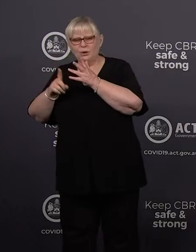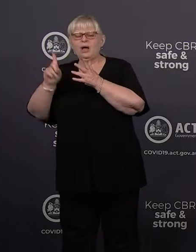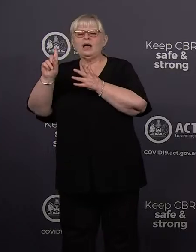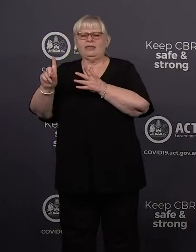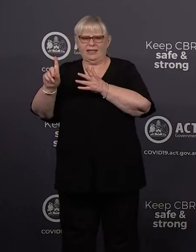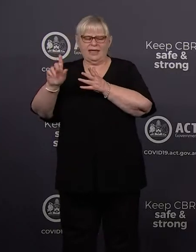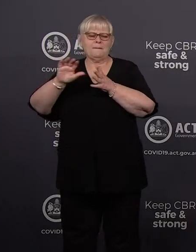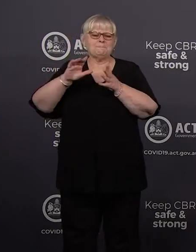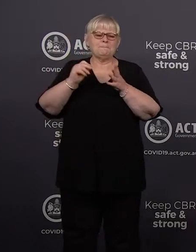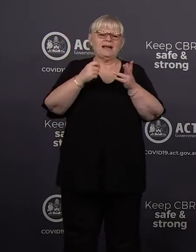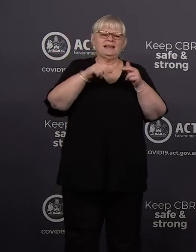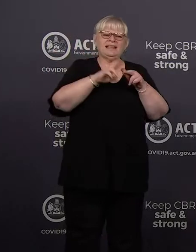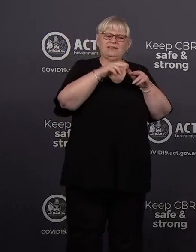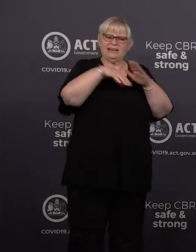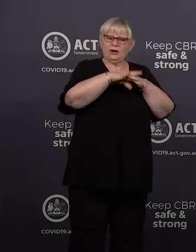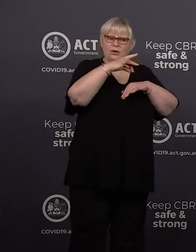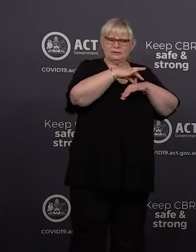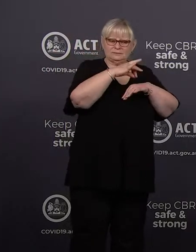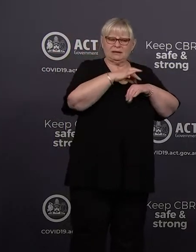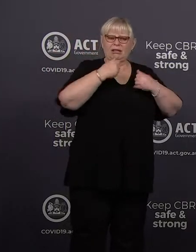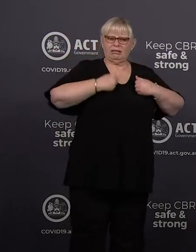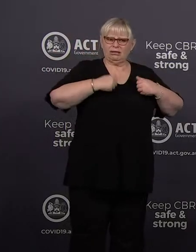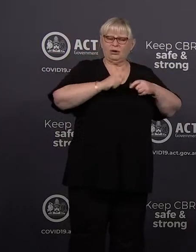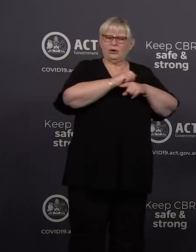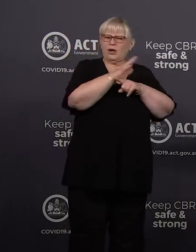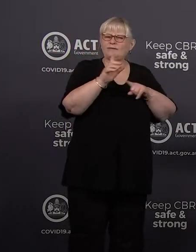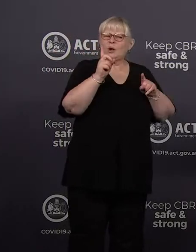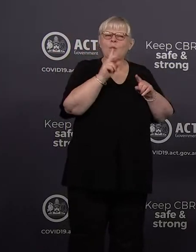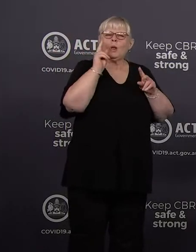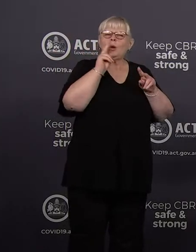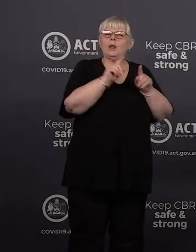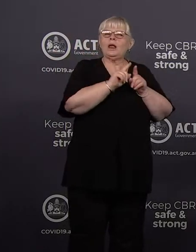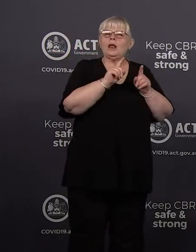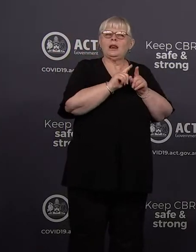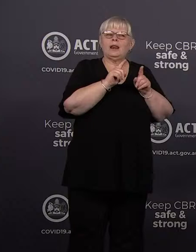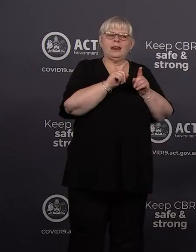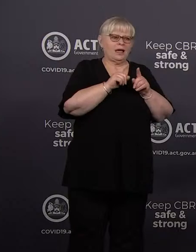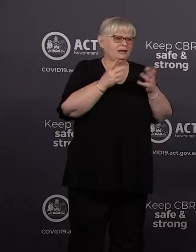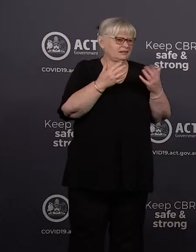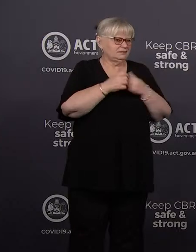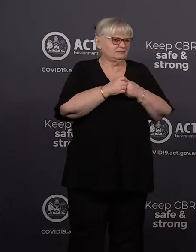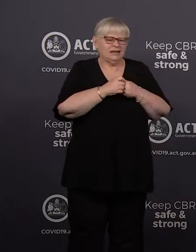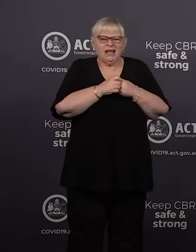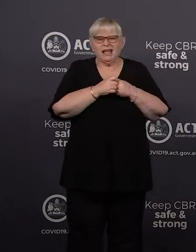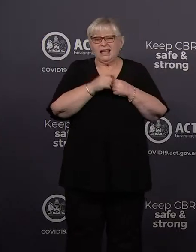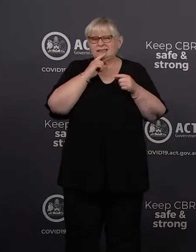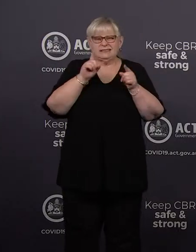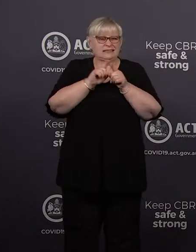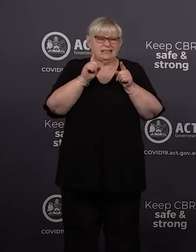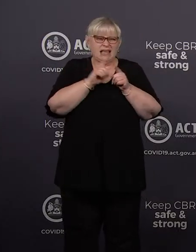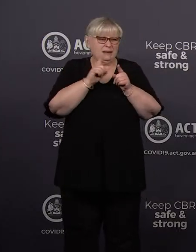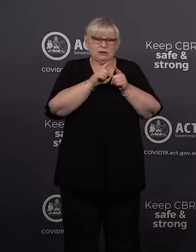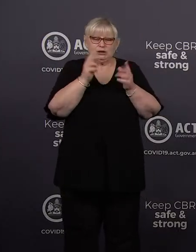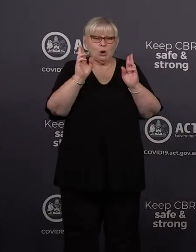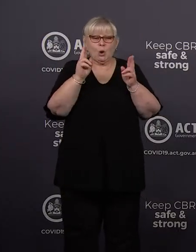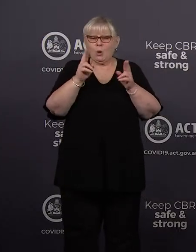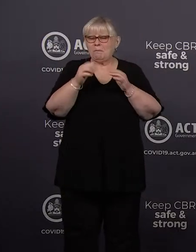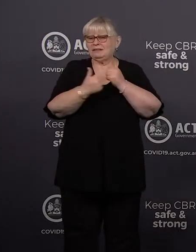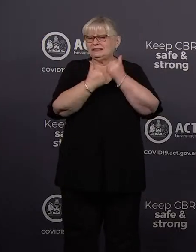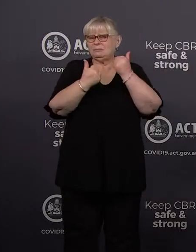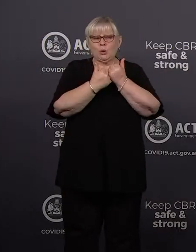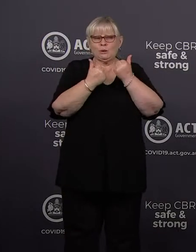I guess you could categorise it as? So I think it's a range. If anyone's been in hospital here, I think it's a range of all of those normal supports that we can